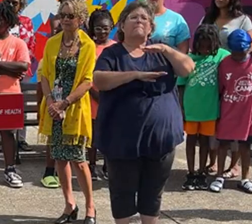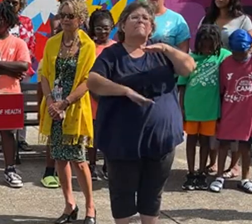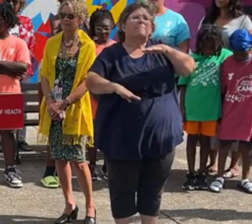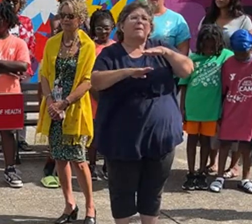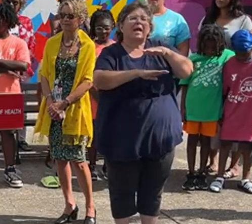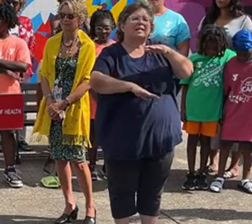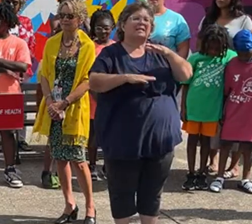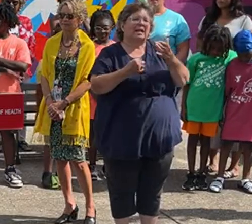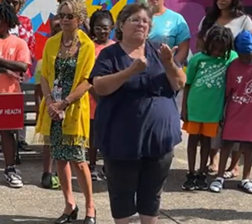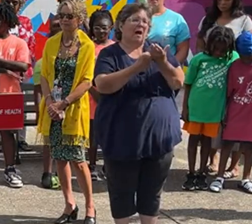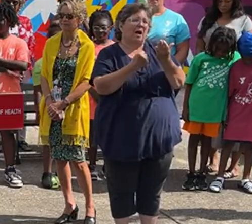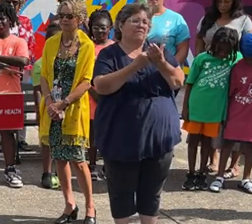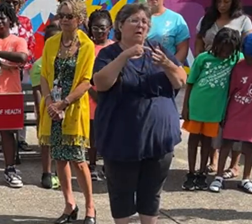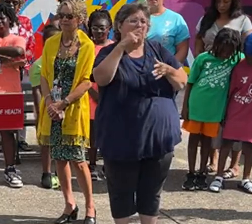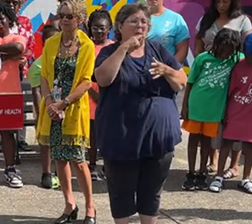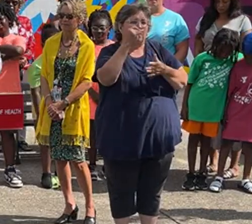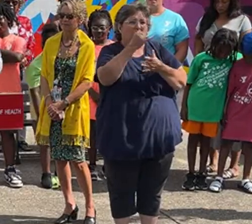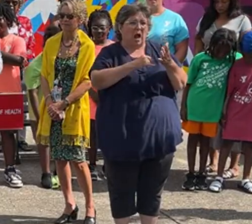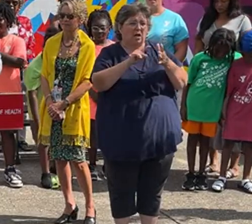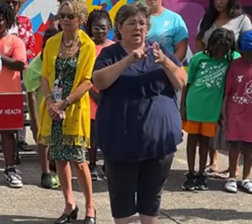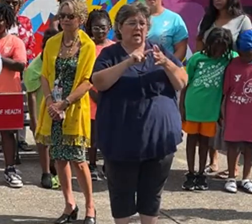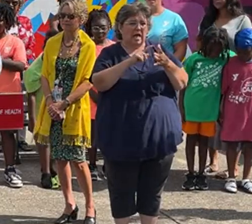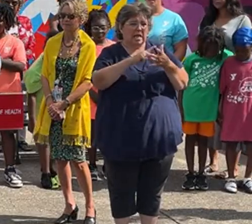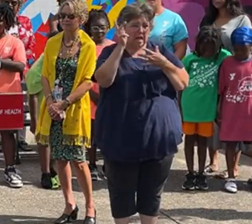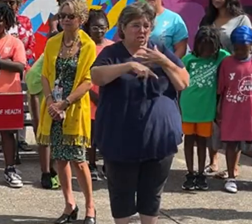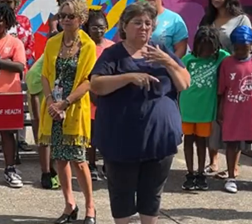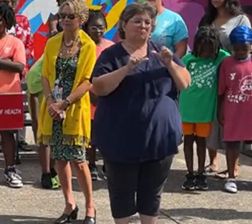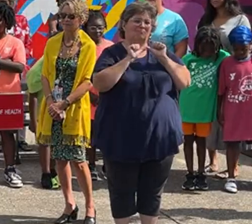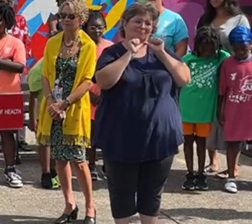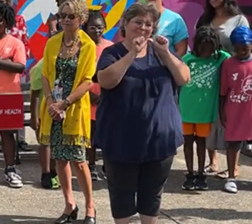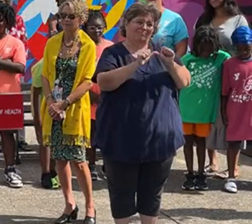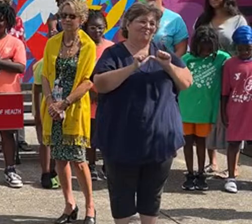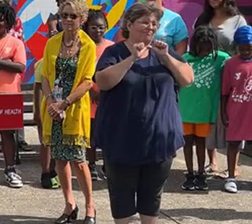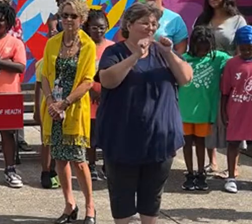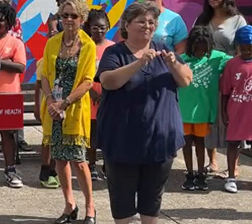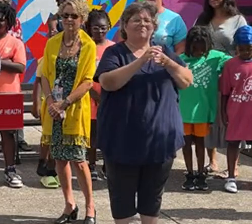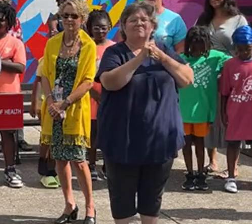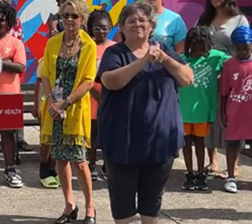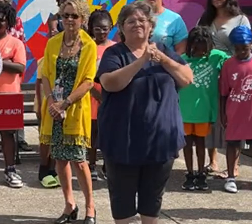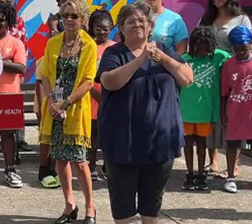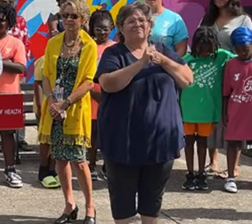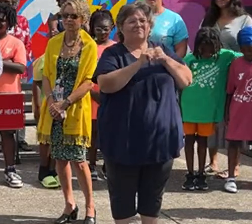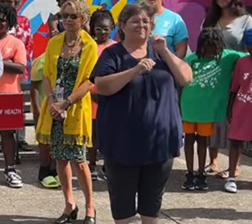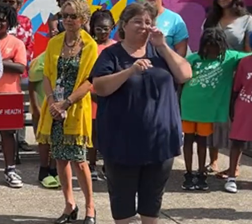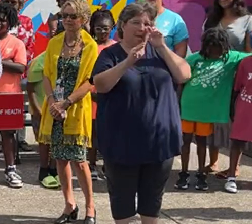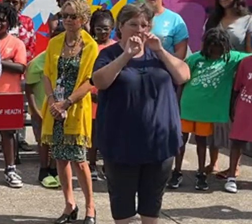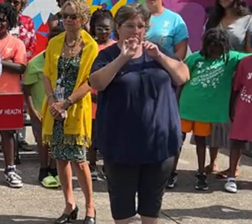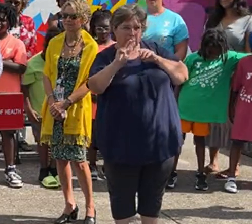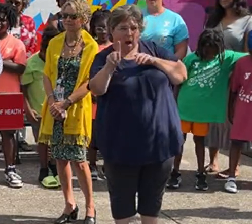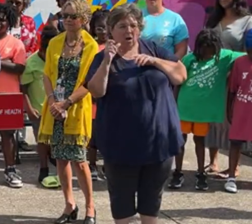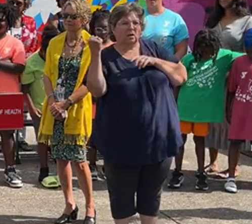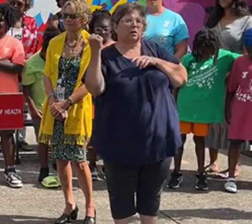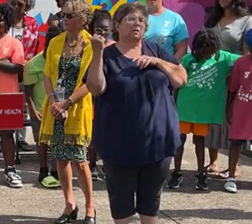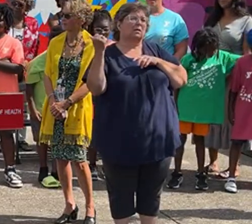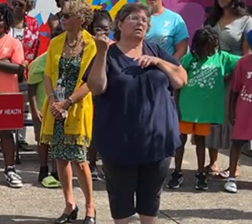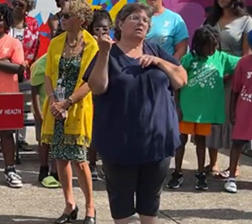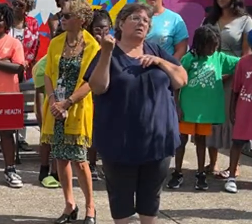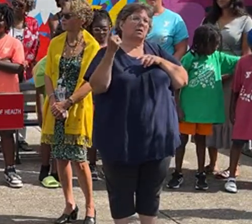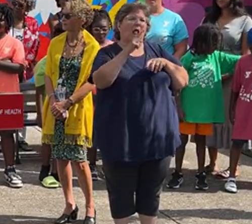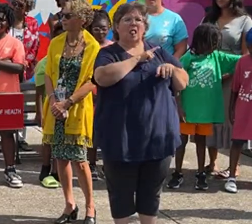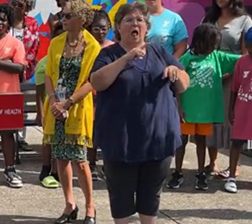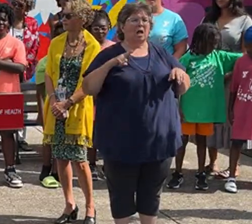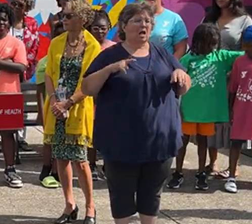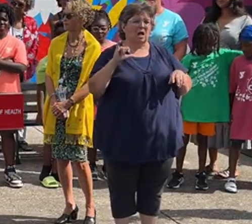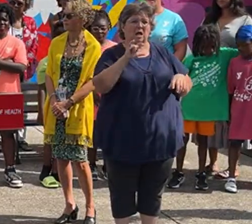Erie County for the Public Art Initiative. It continues to be led by Mark and by